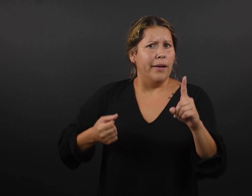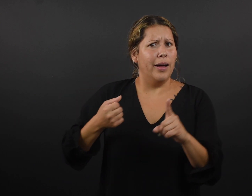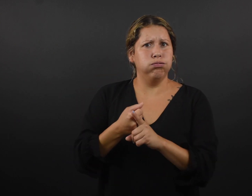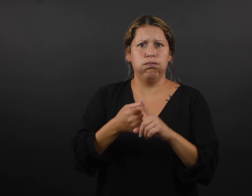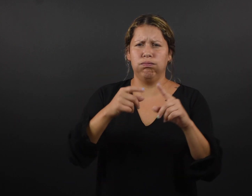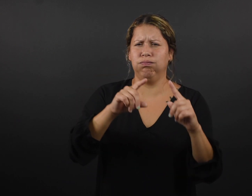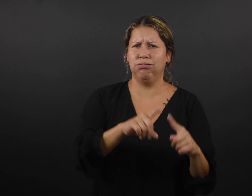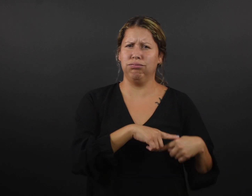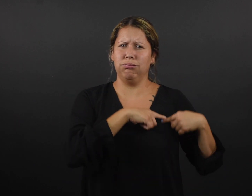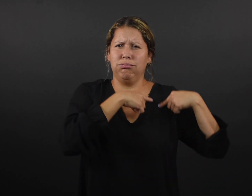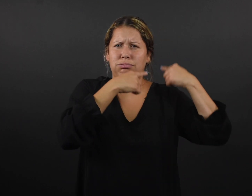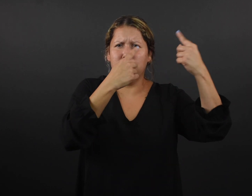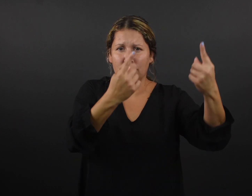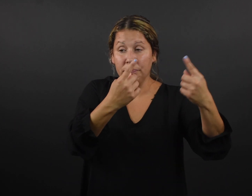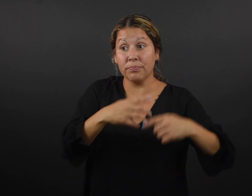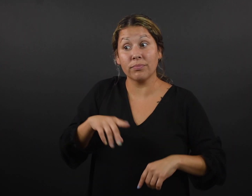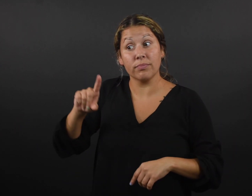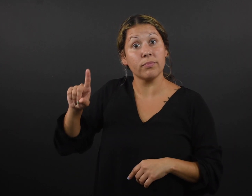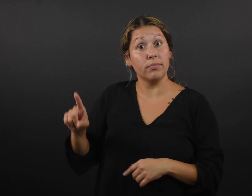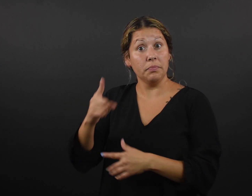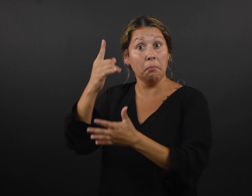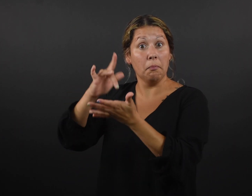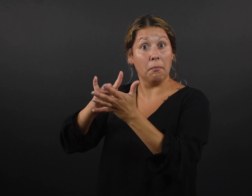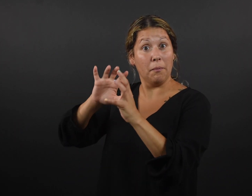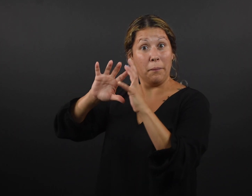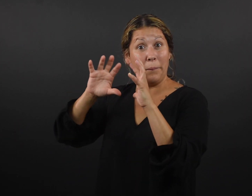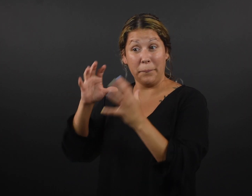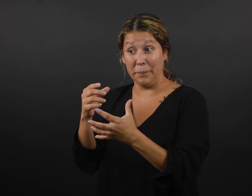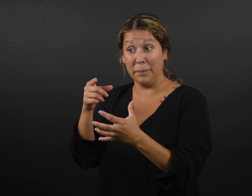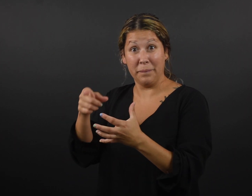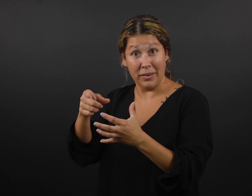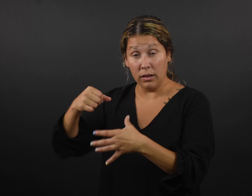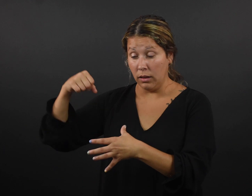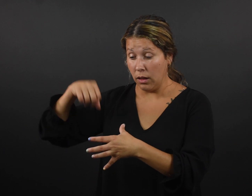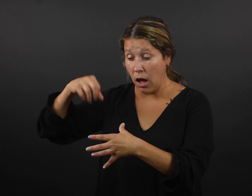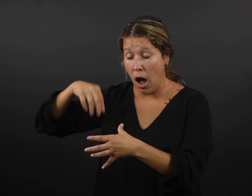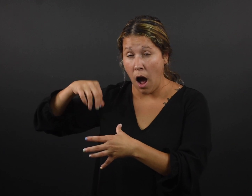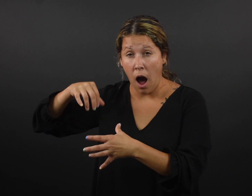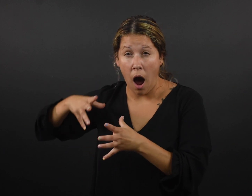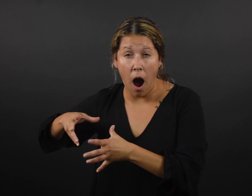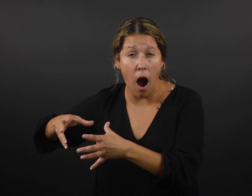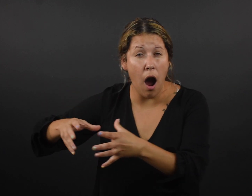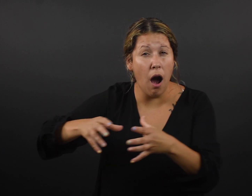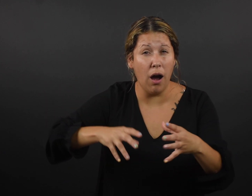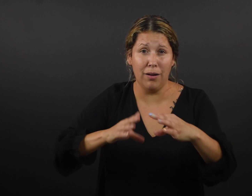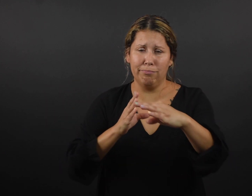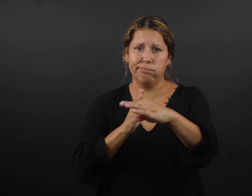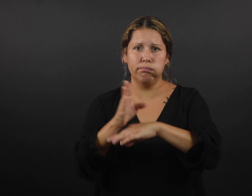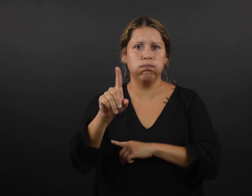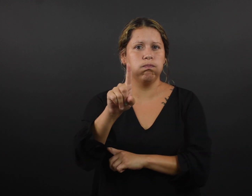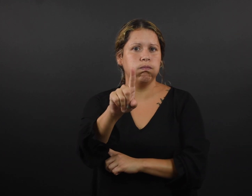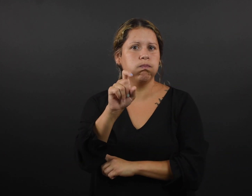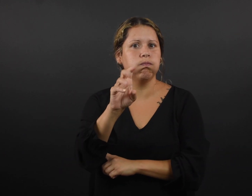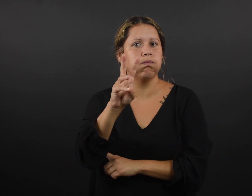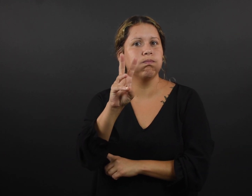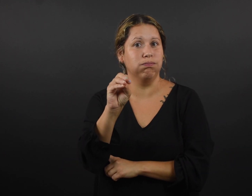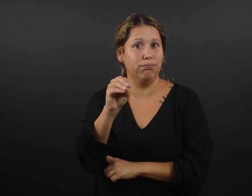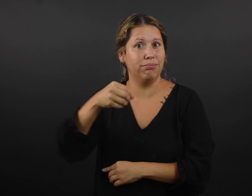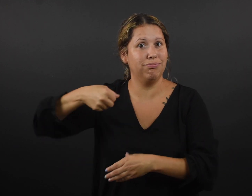Since the start of COVID-19, Nishimissing Gimashkikinan has created over